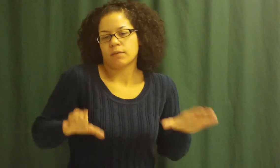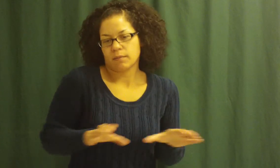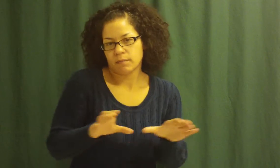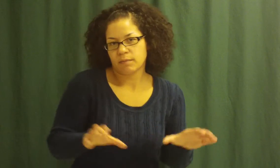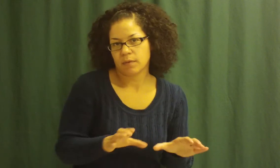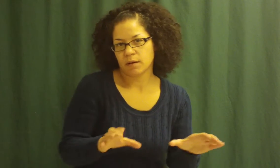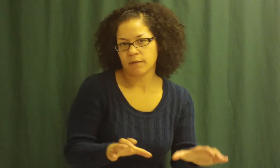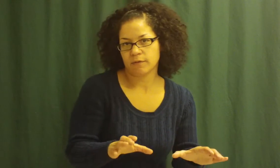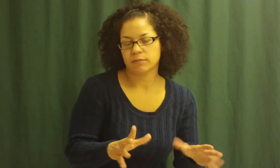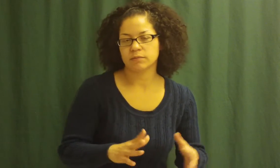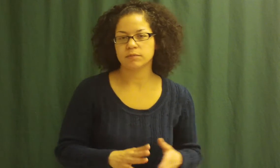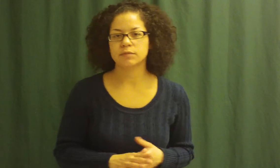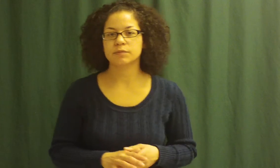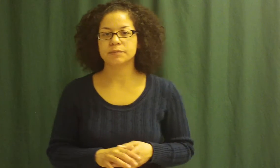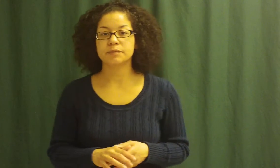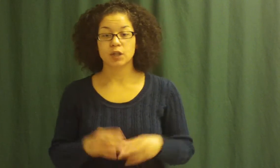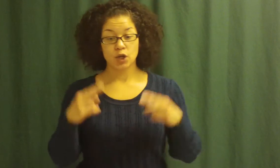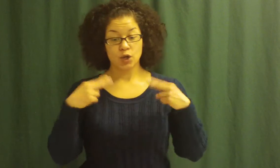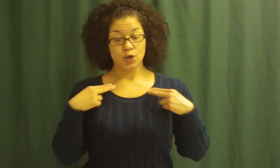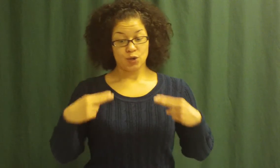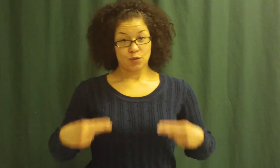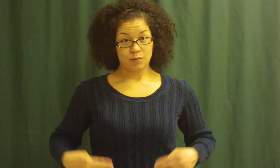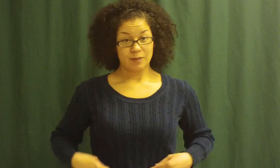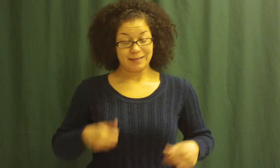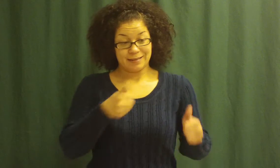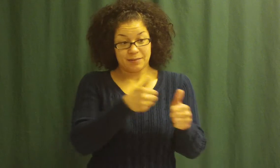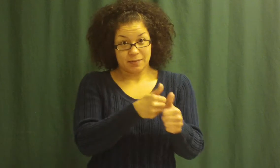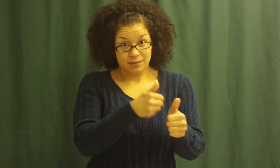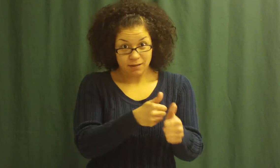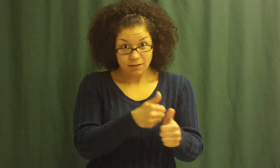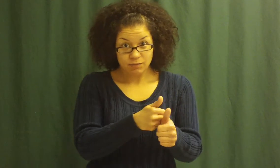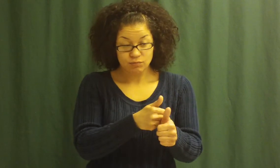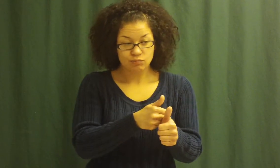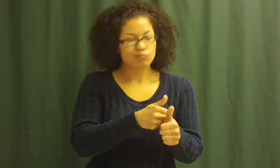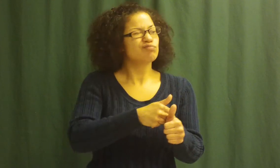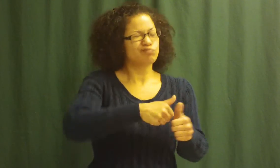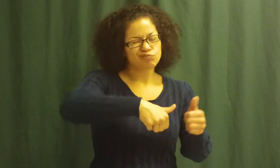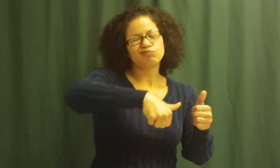Because humans are social beings, they learn that behaviors